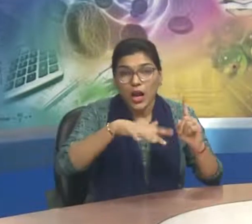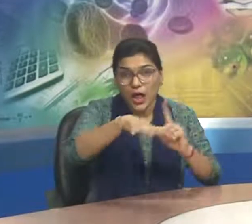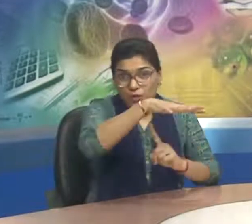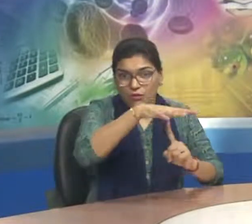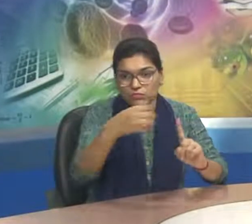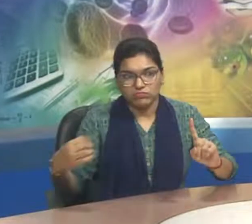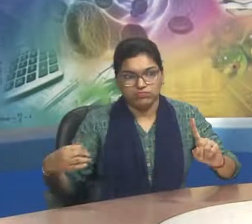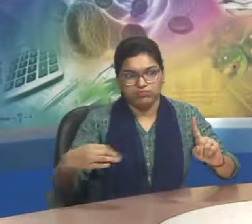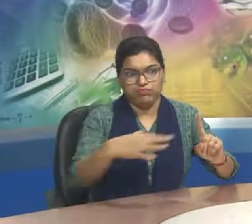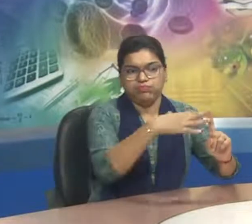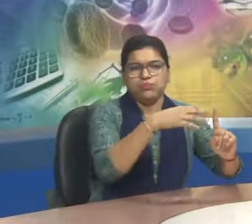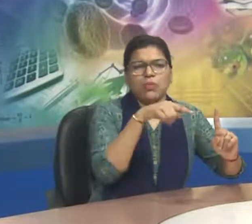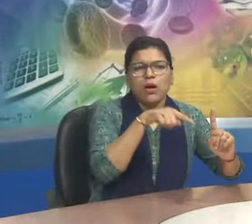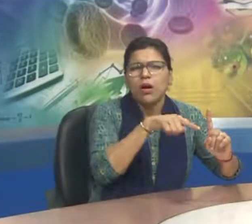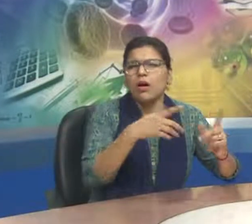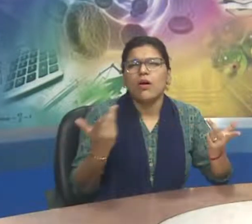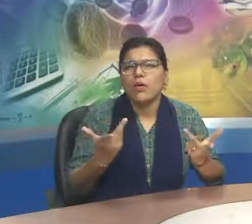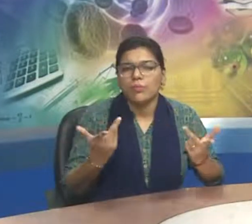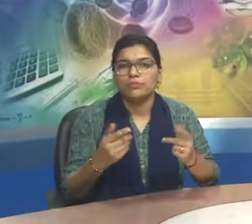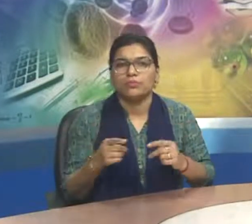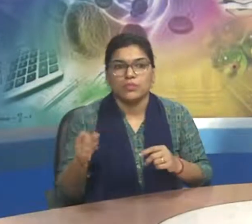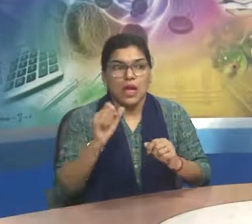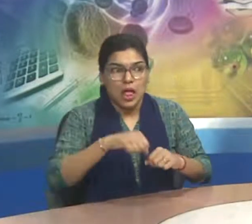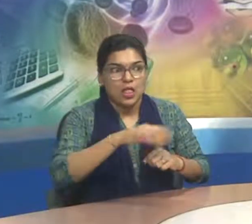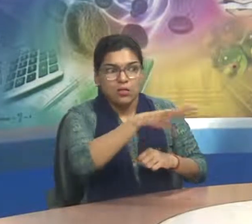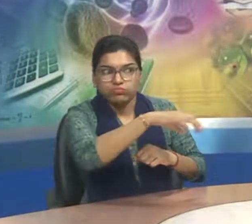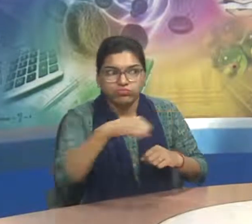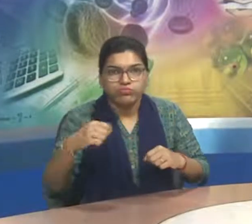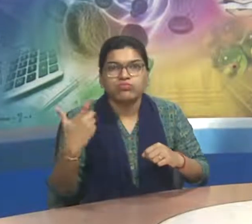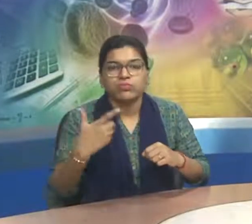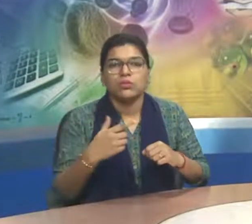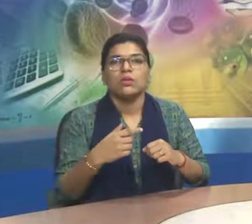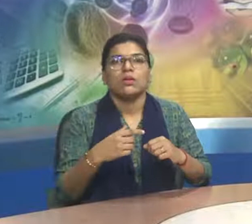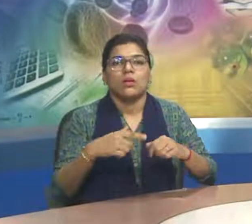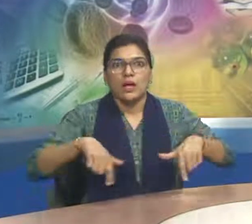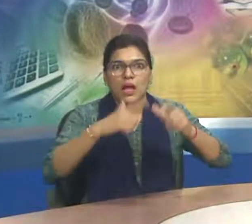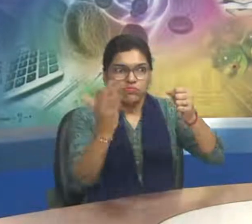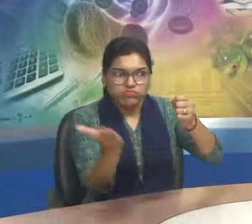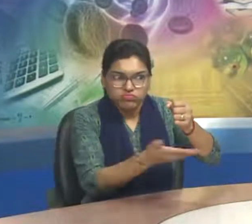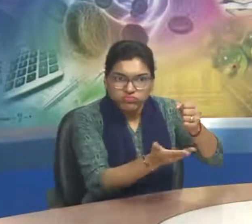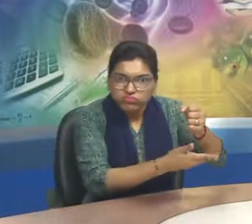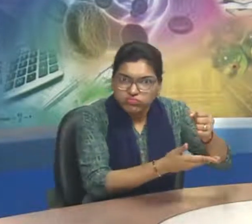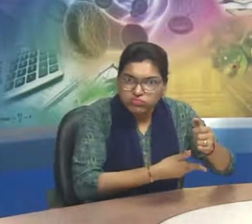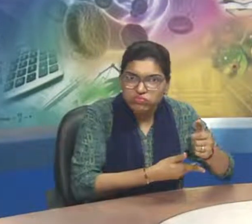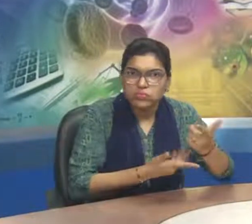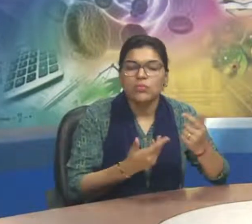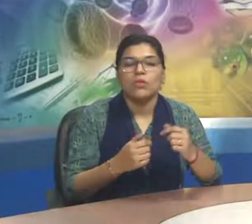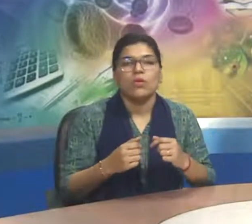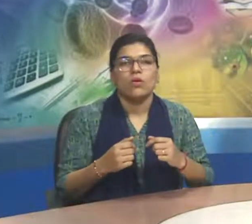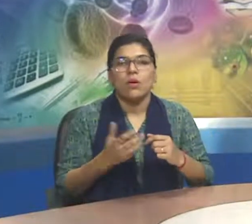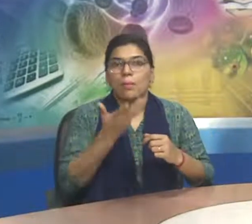in return, we as a human also influences the environment. Like